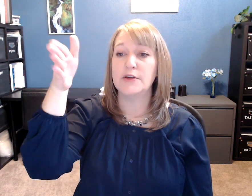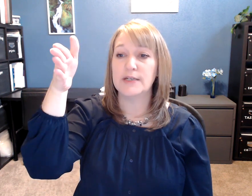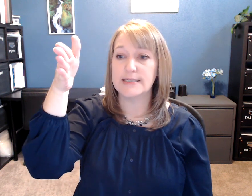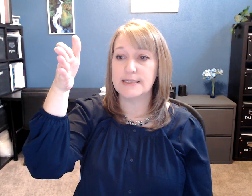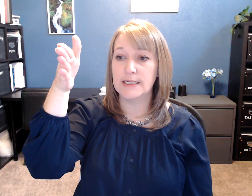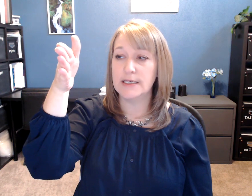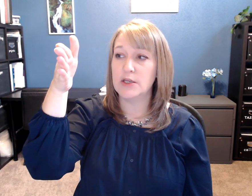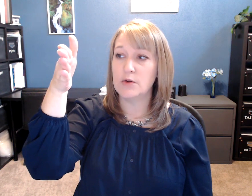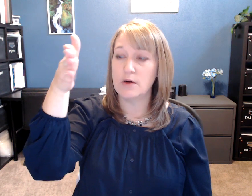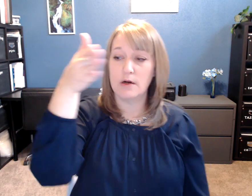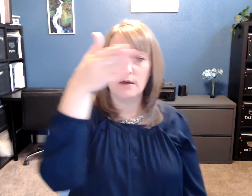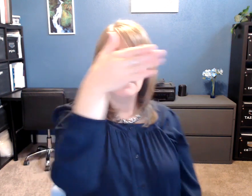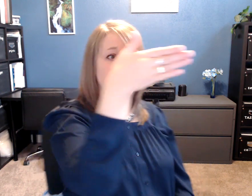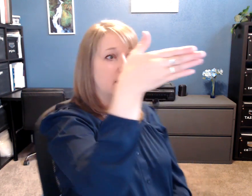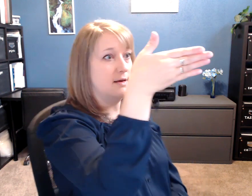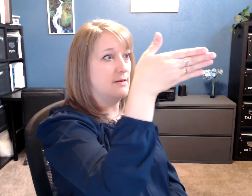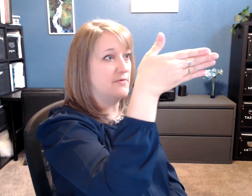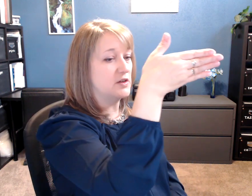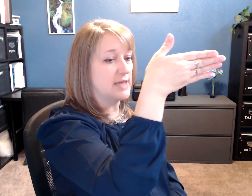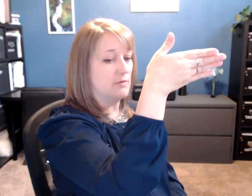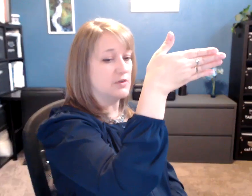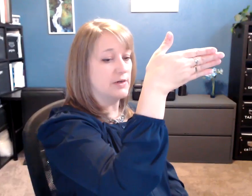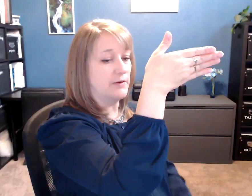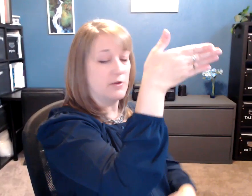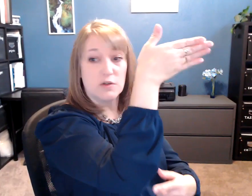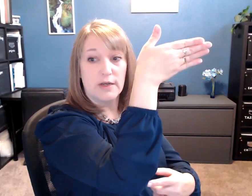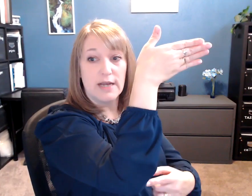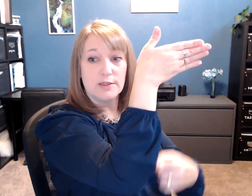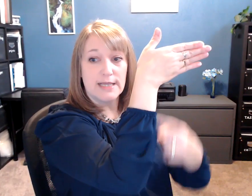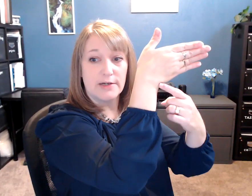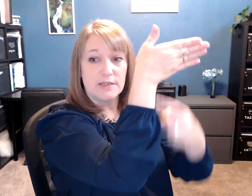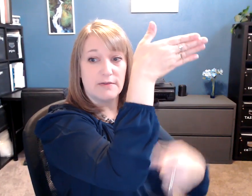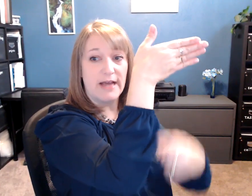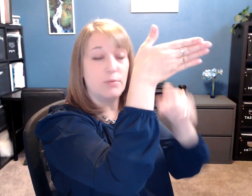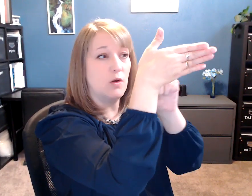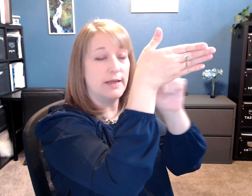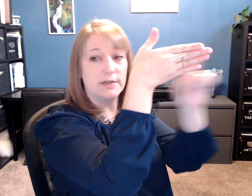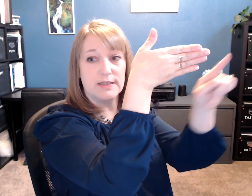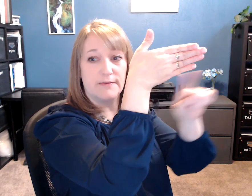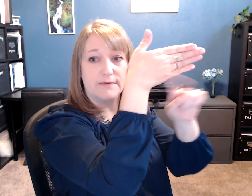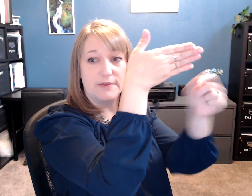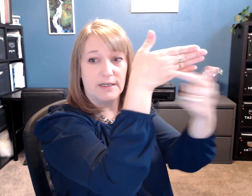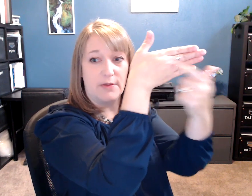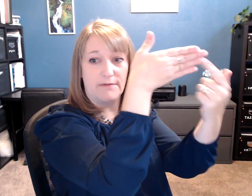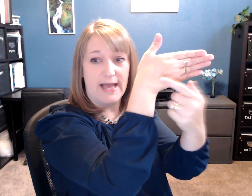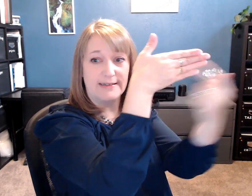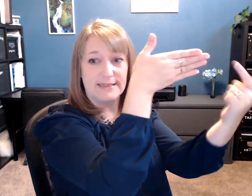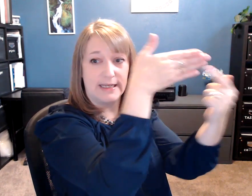going to stick your fingers out straight in front of you. So it kind of looks like here's the flagpole and here's the, the flag sticking